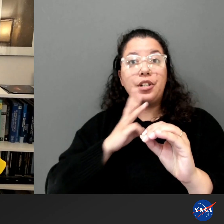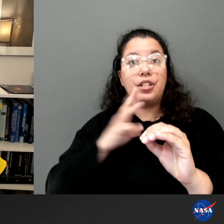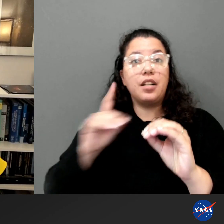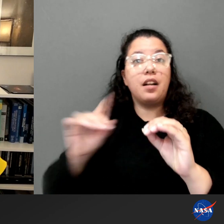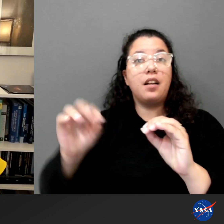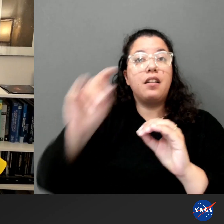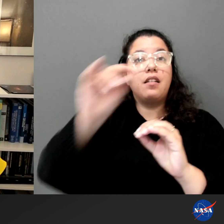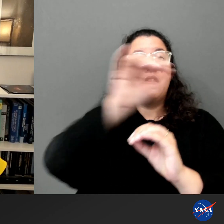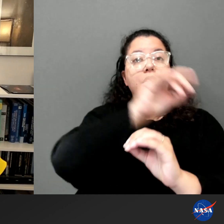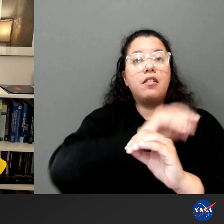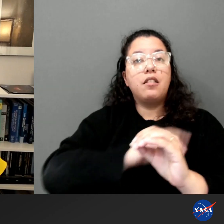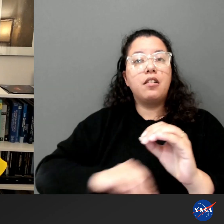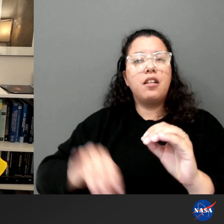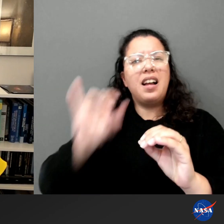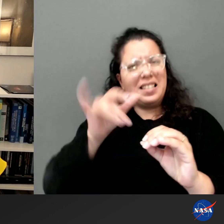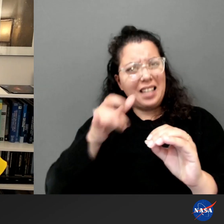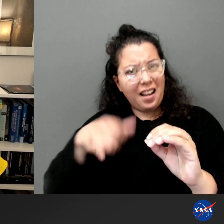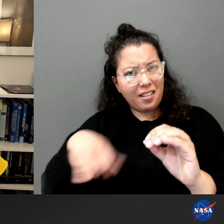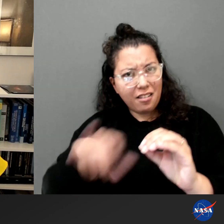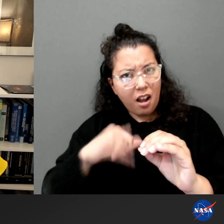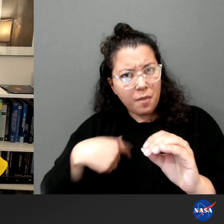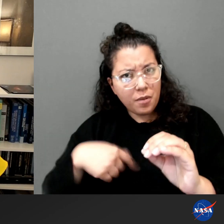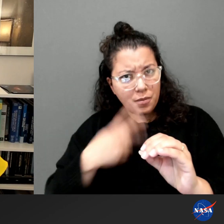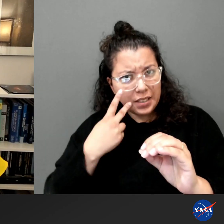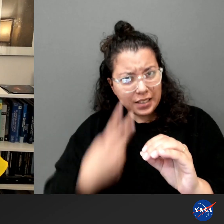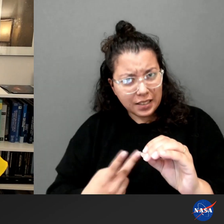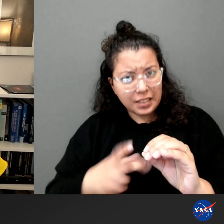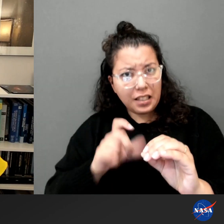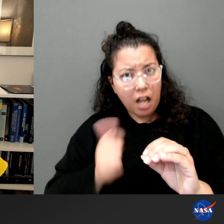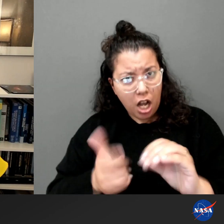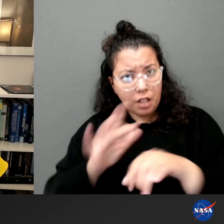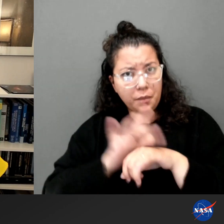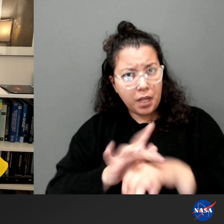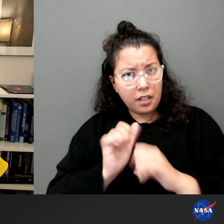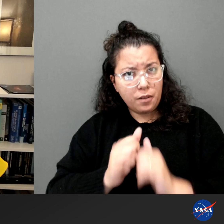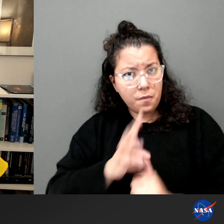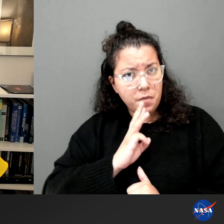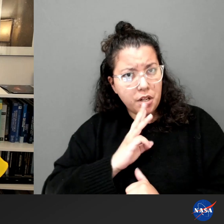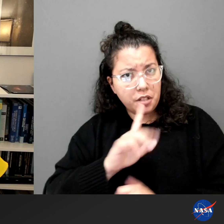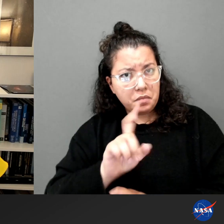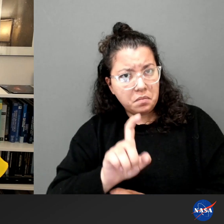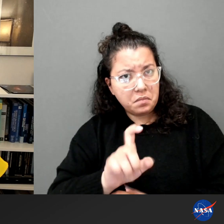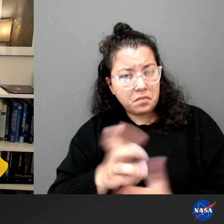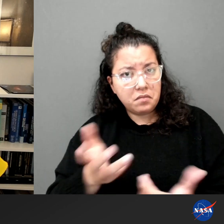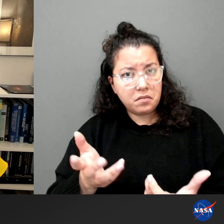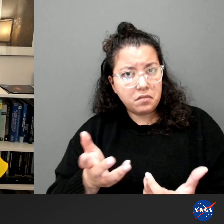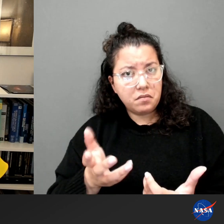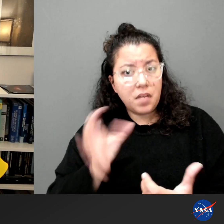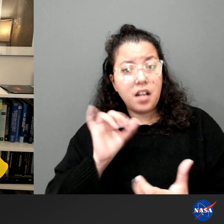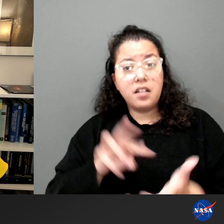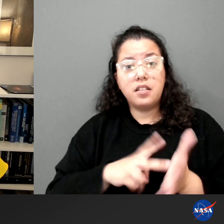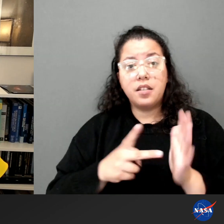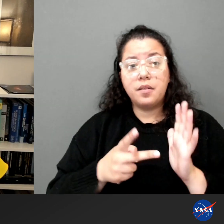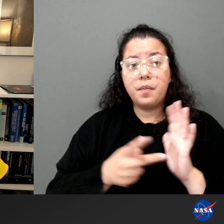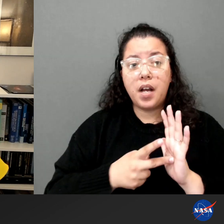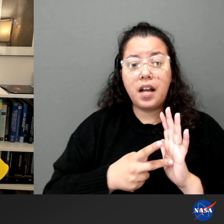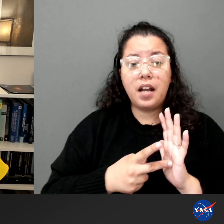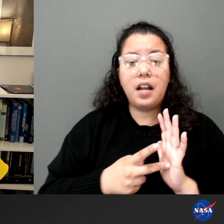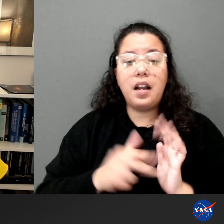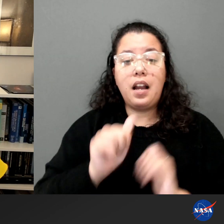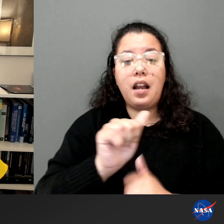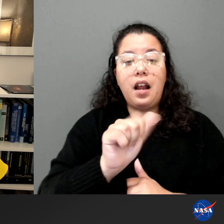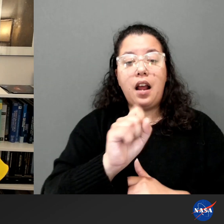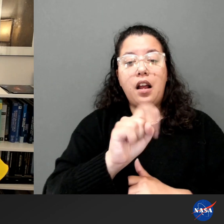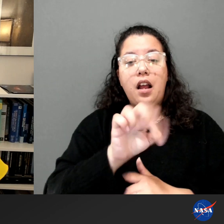to find atmospheric water on other planets? And would this be a planet where astrobiological life could be